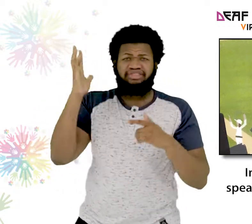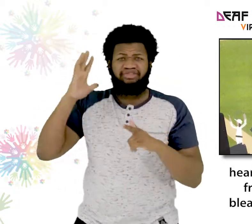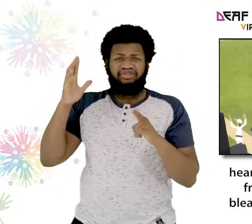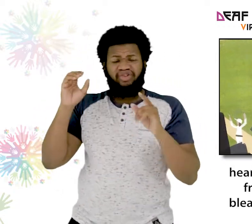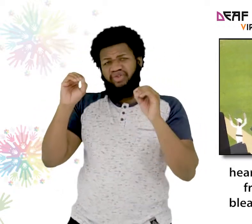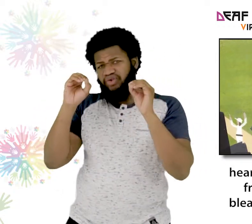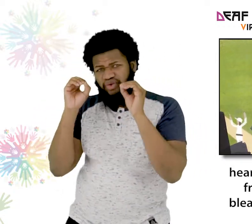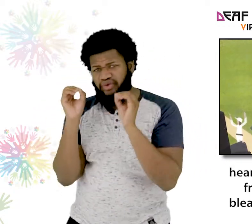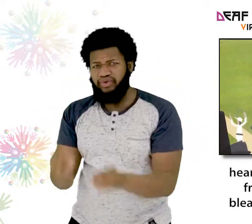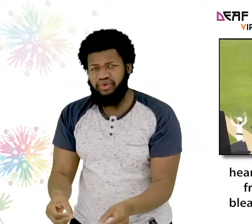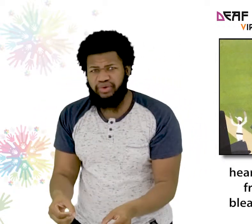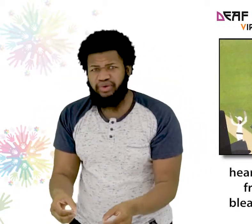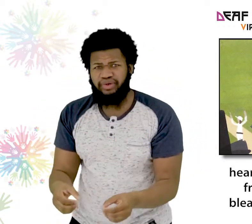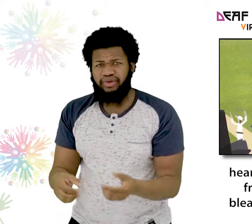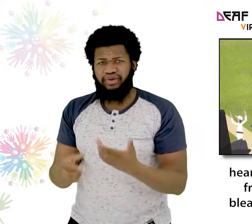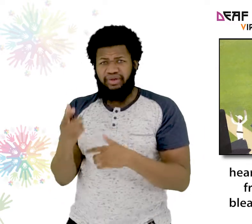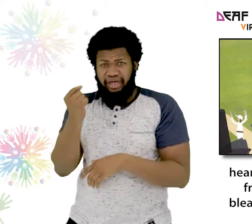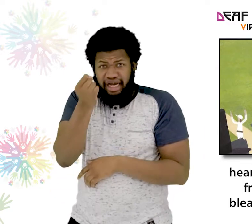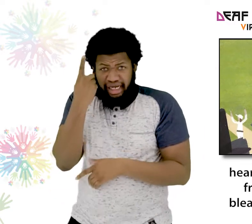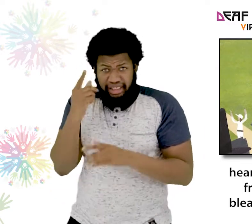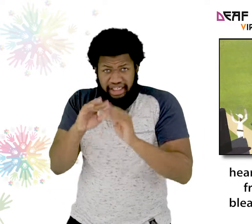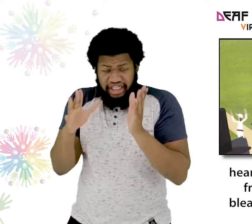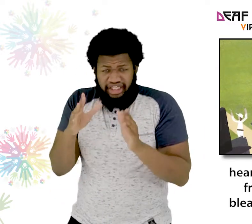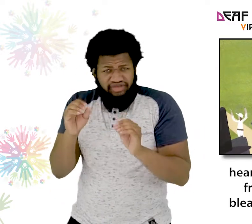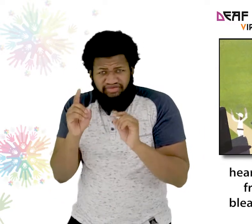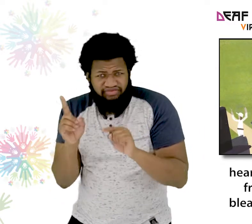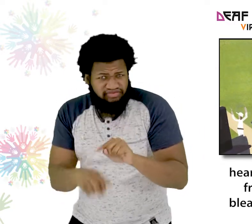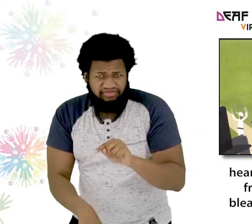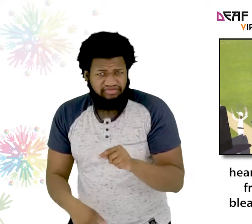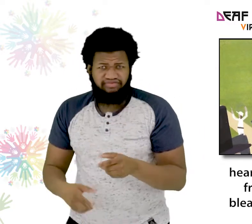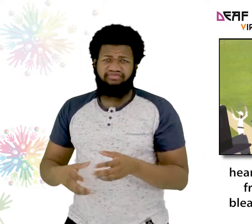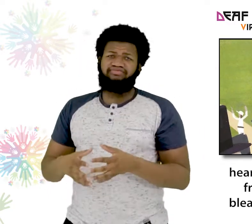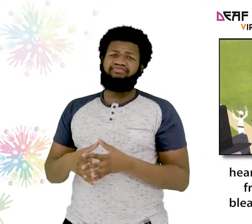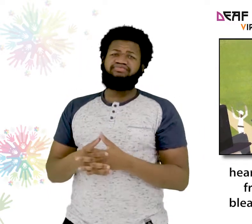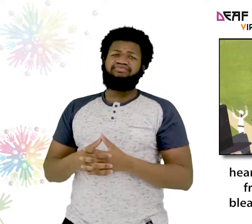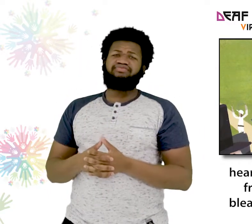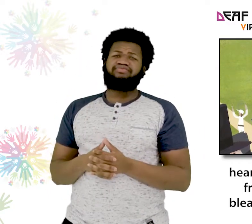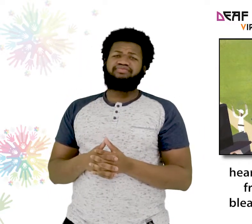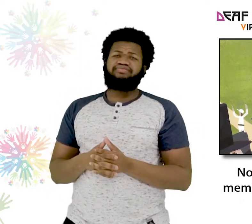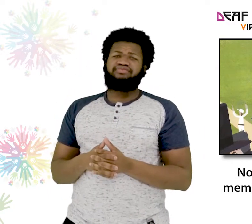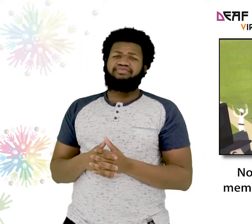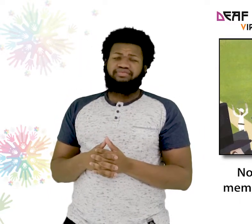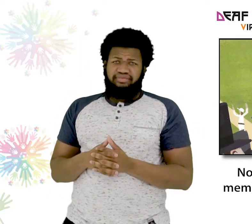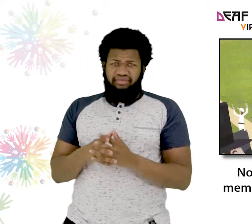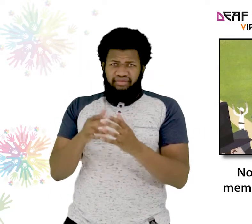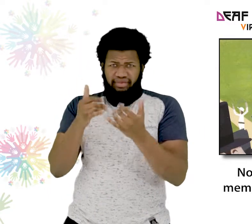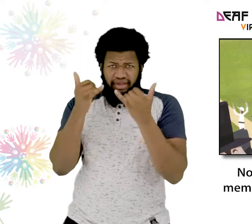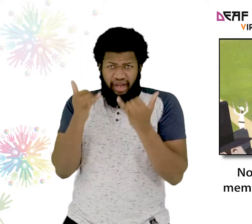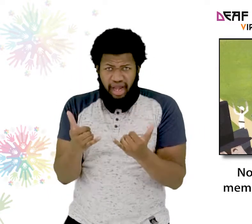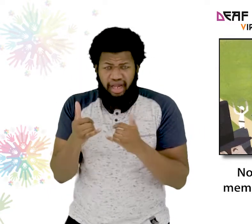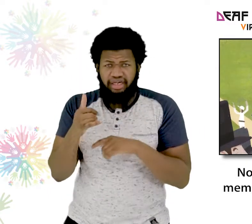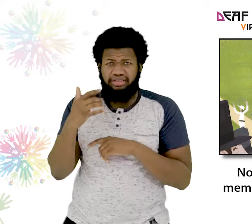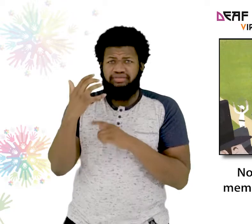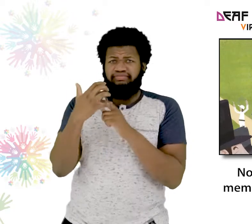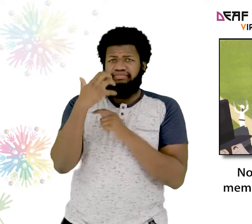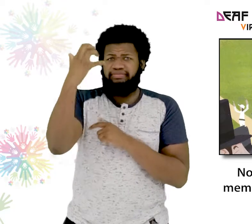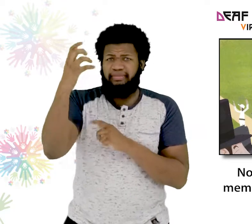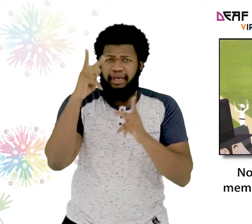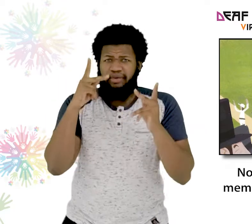Hearing the umpires calls from the back of the bleachers was hard to do. Now, even the furthest member of the crowd